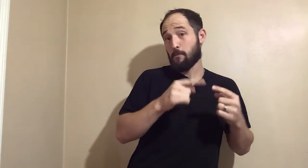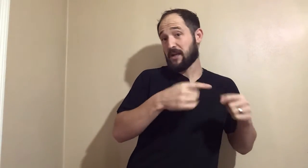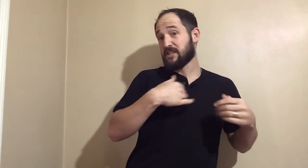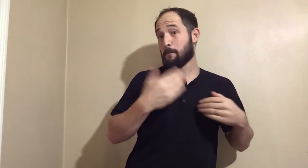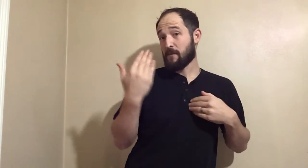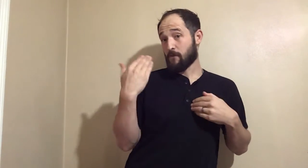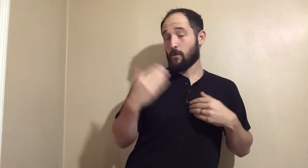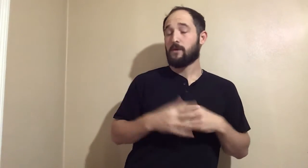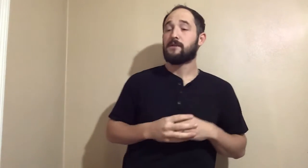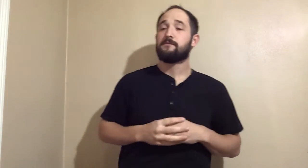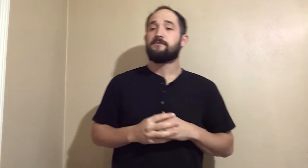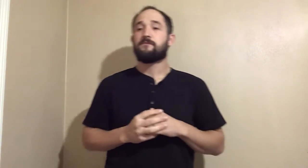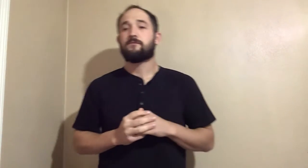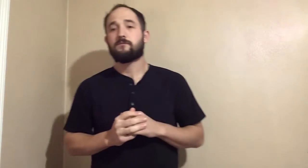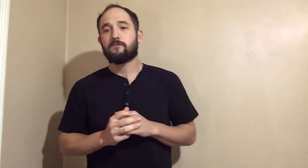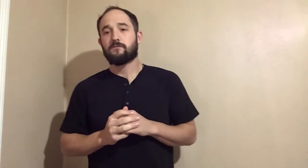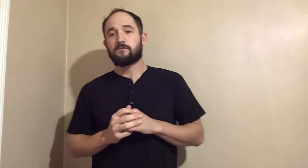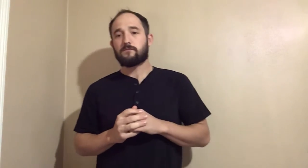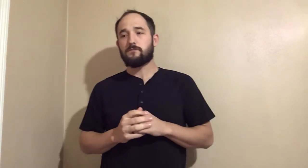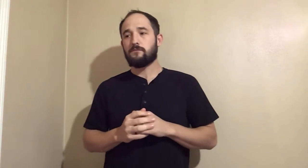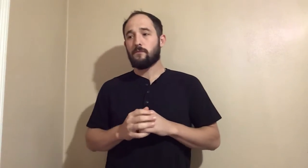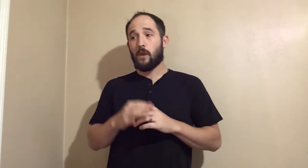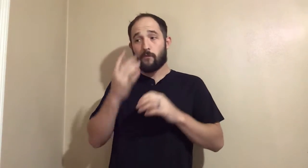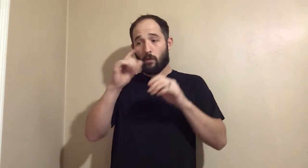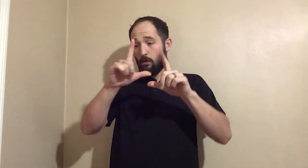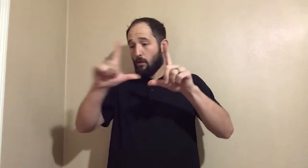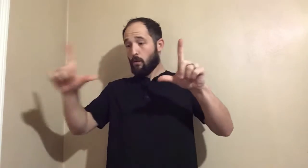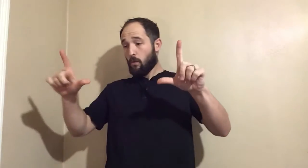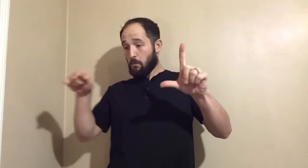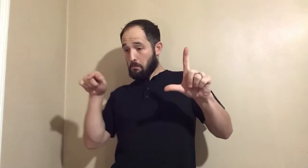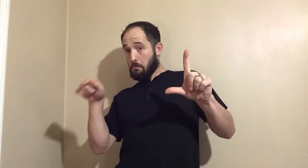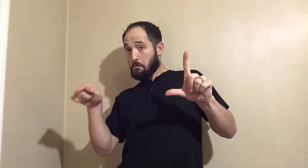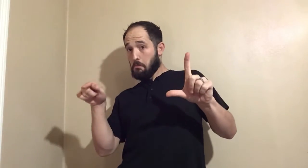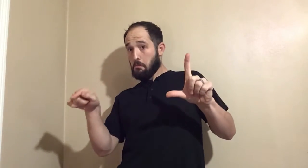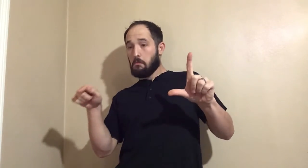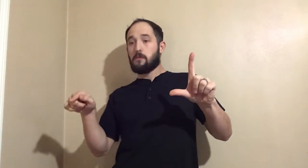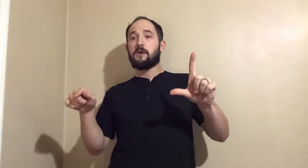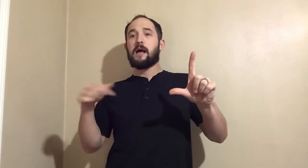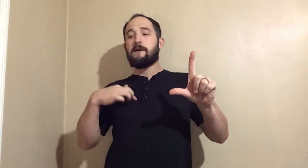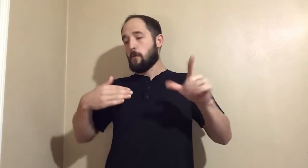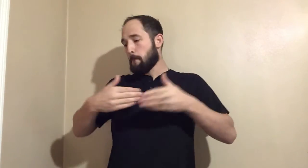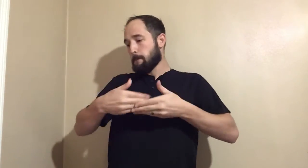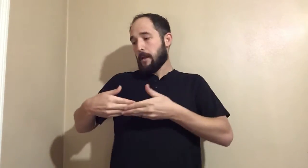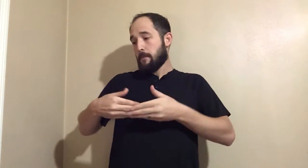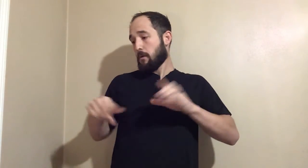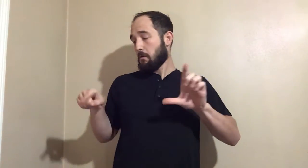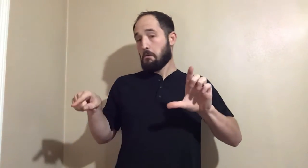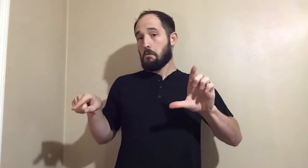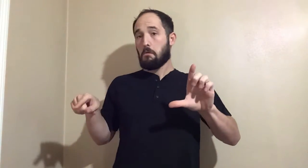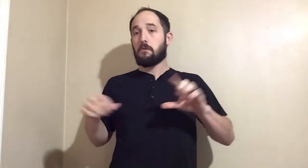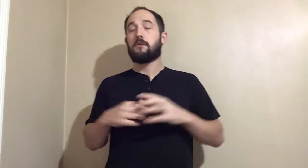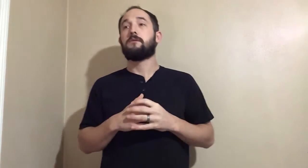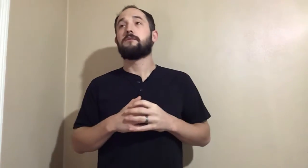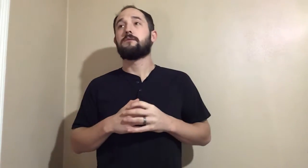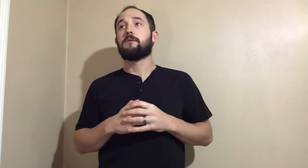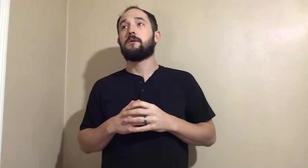And then in the right lower hand corner is an infant who we know is having